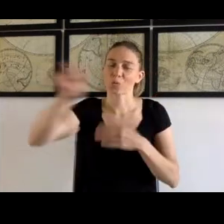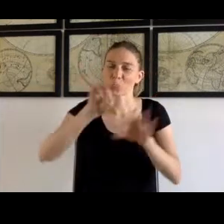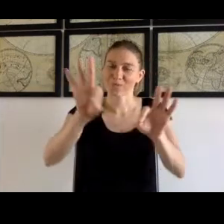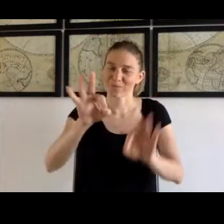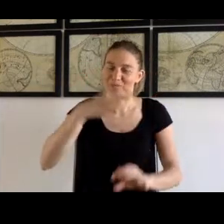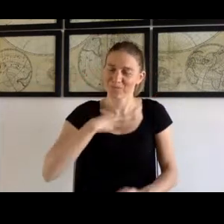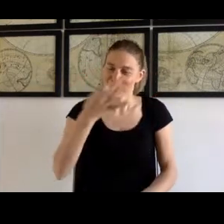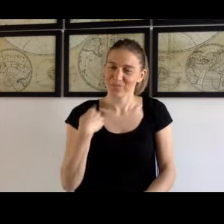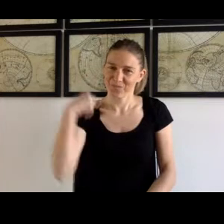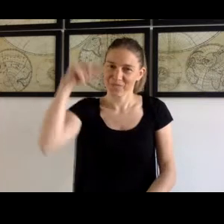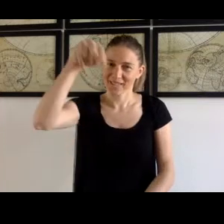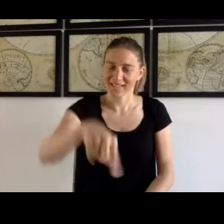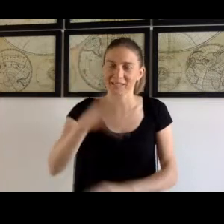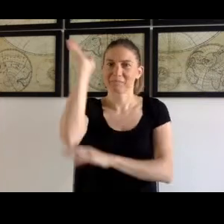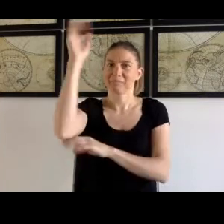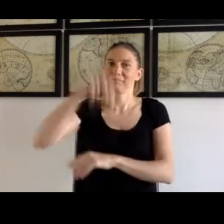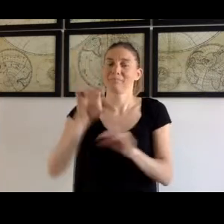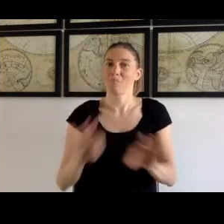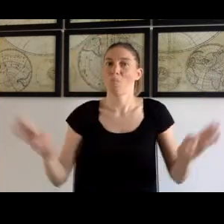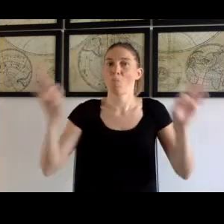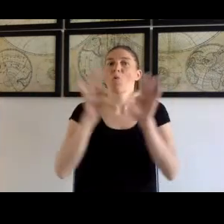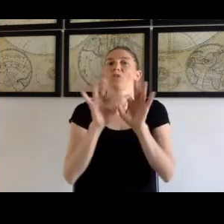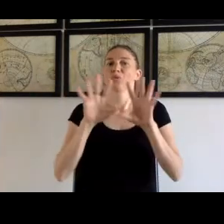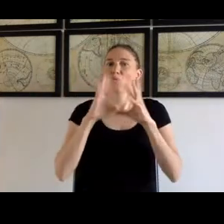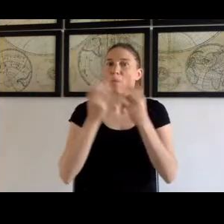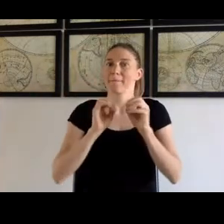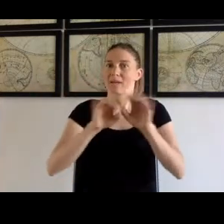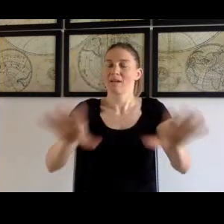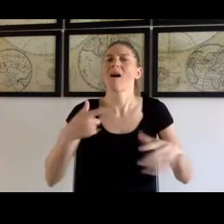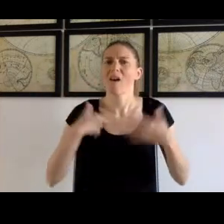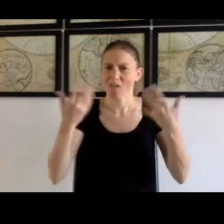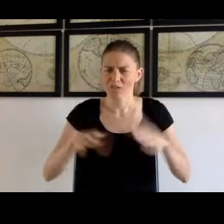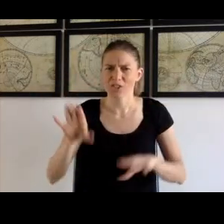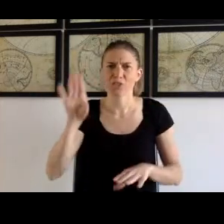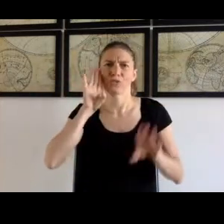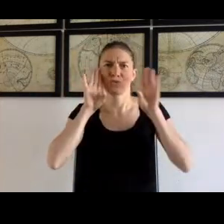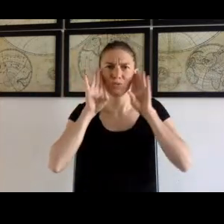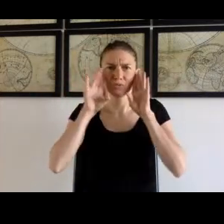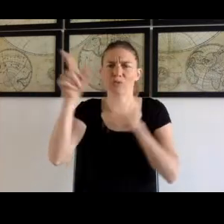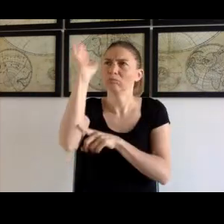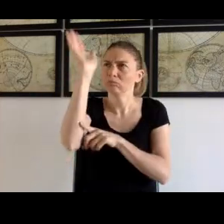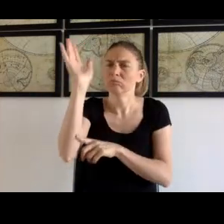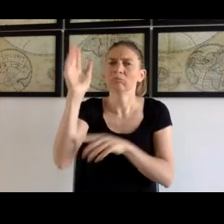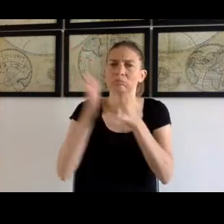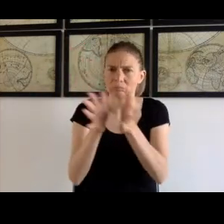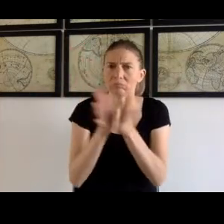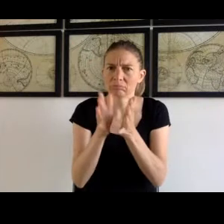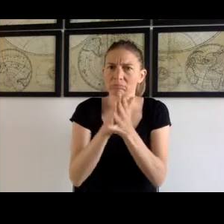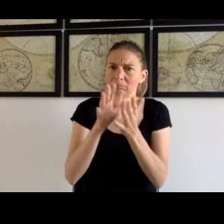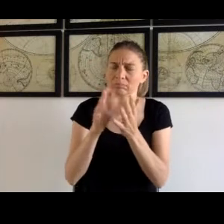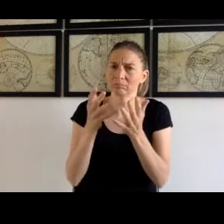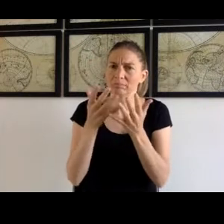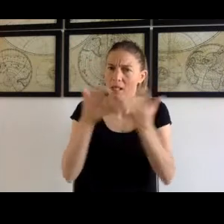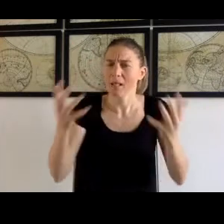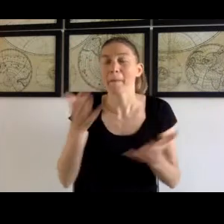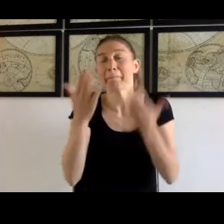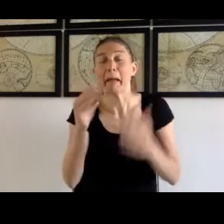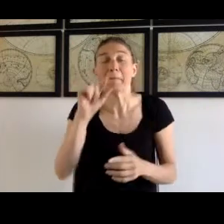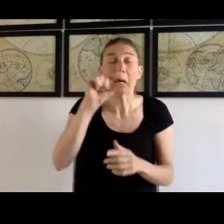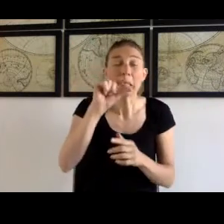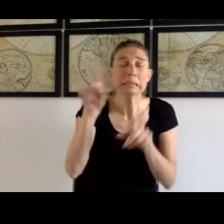webinar. We have already heard a lot about different assessments, and I may repeat some of them, but